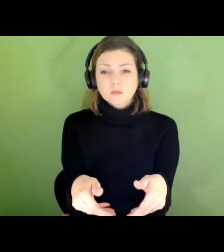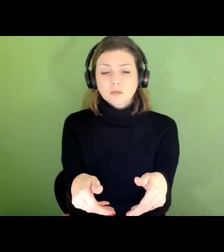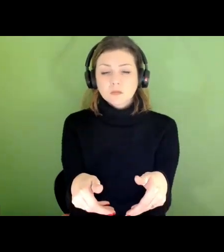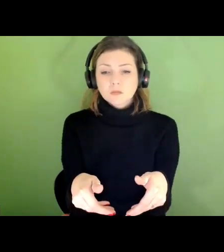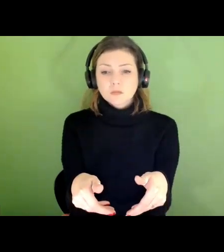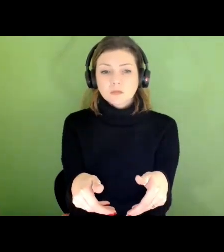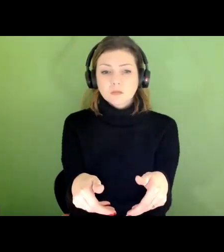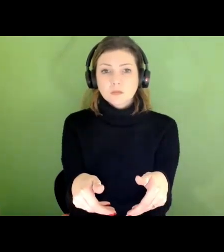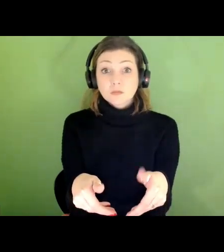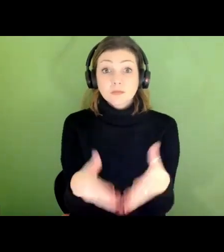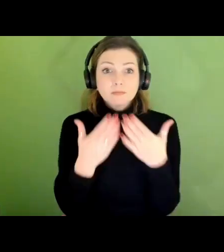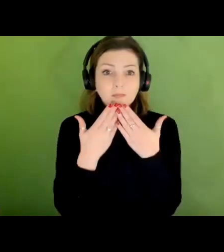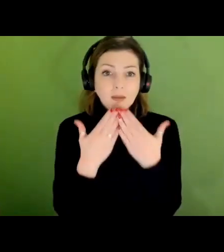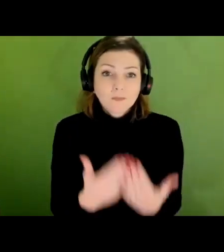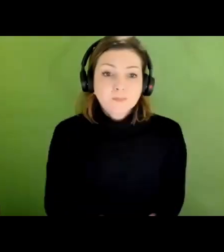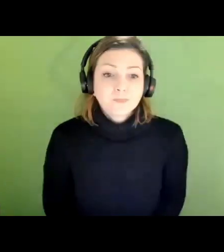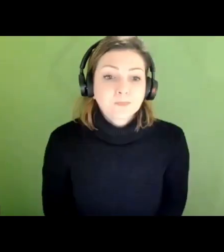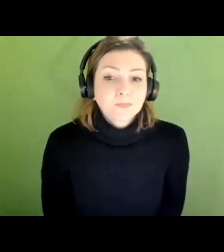Thank you.